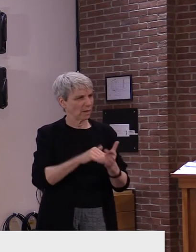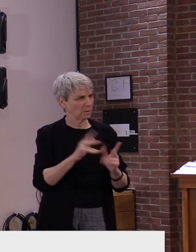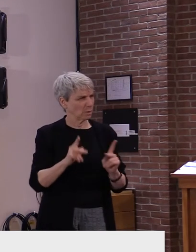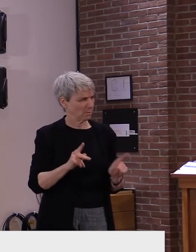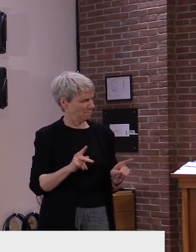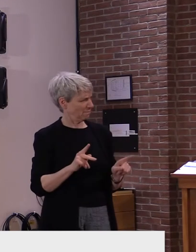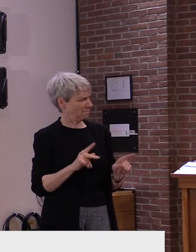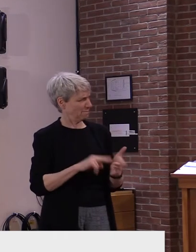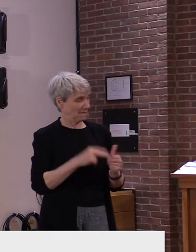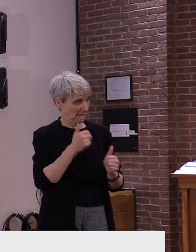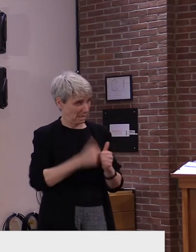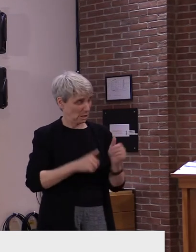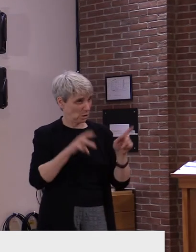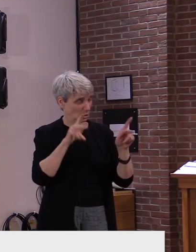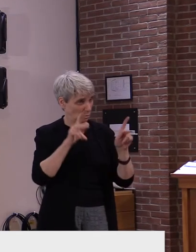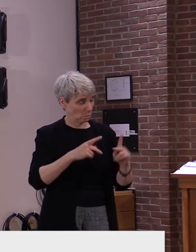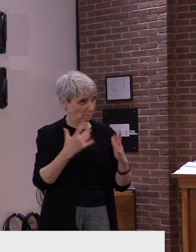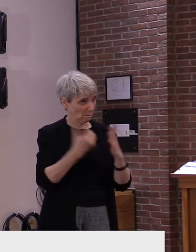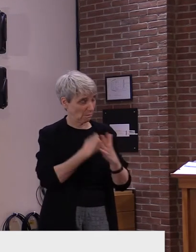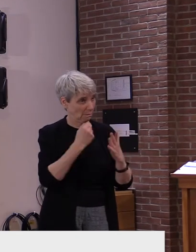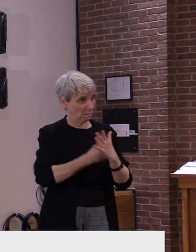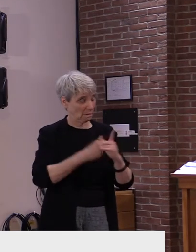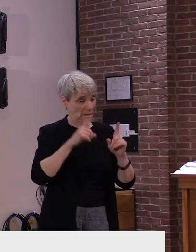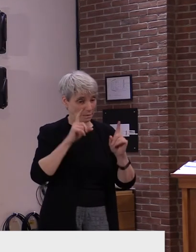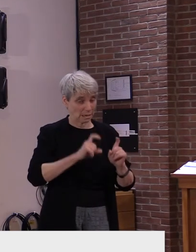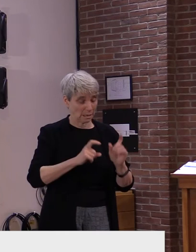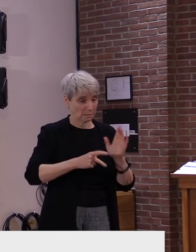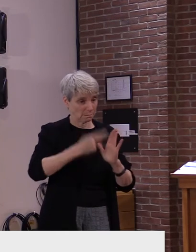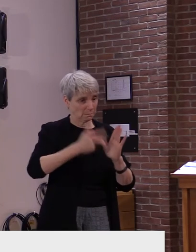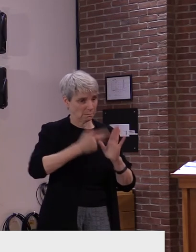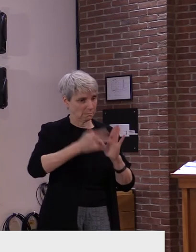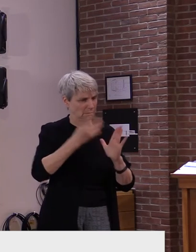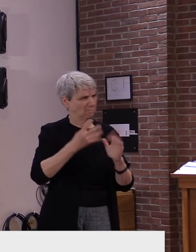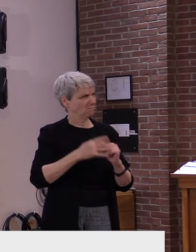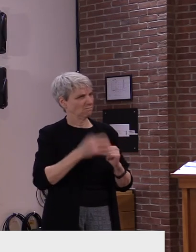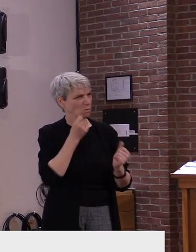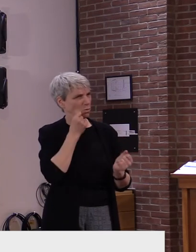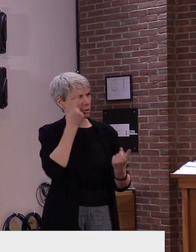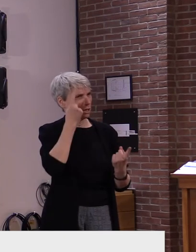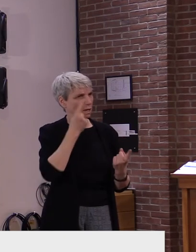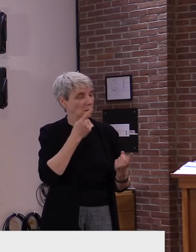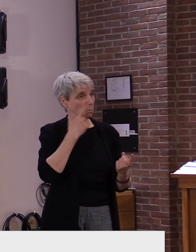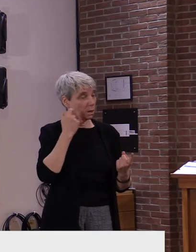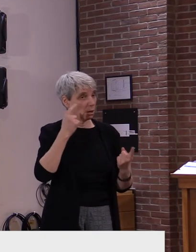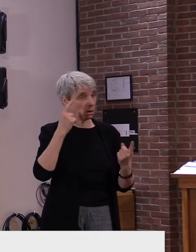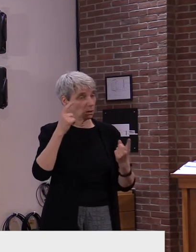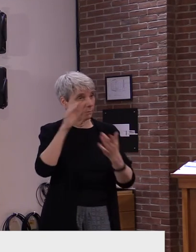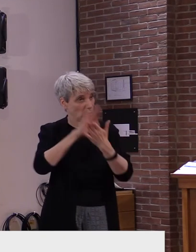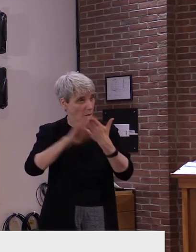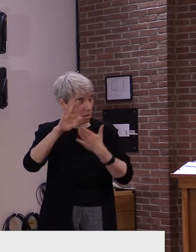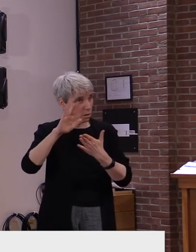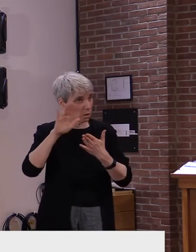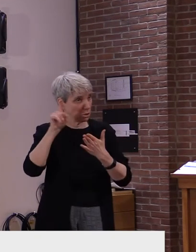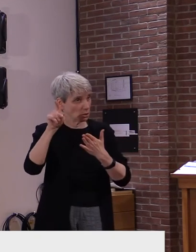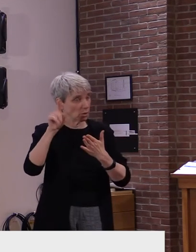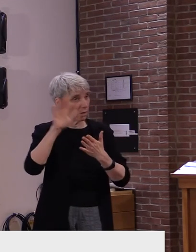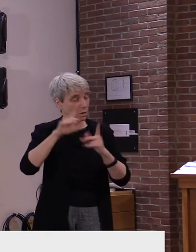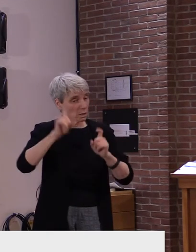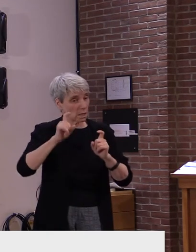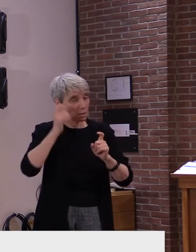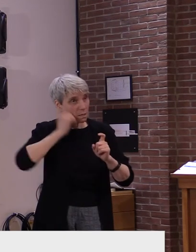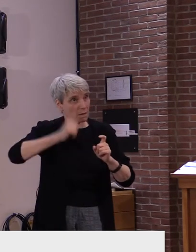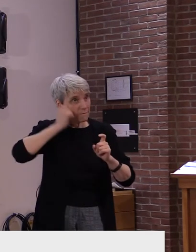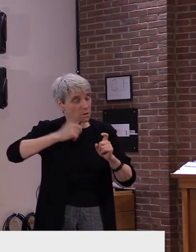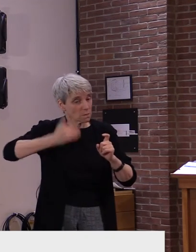someone walk me through why there would be that many more tests than people that from a lot of the higher ed surveillance yeah i think you're going to see a lot of higher